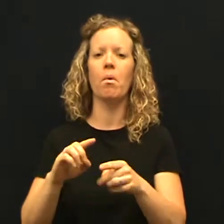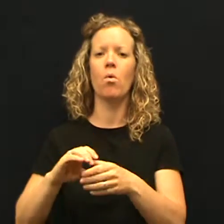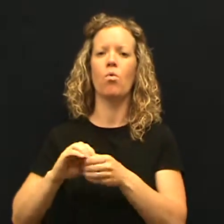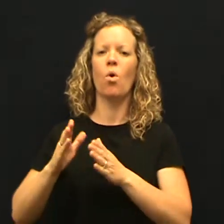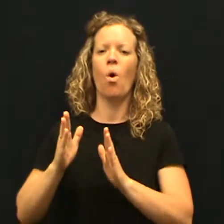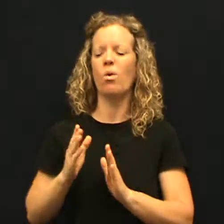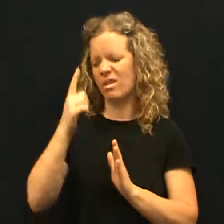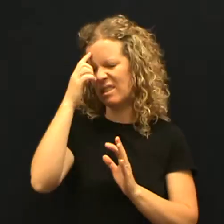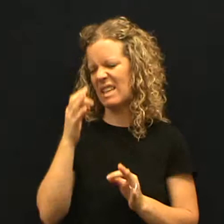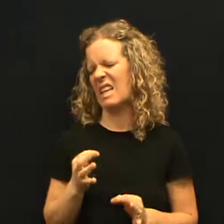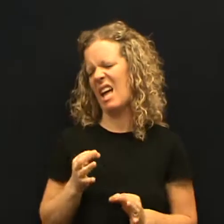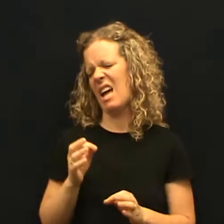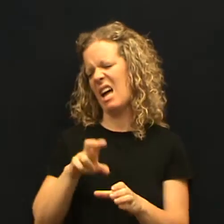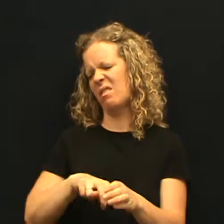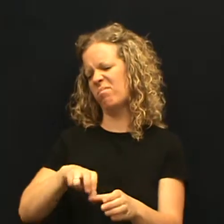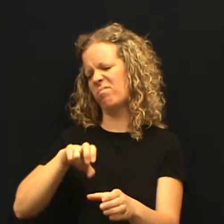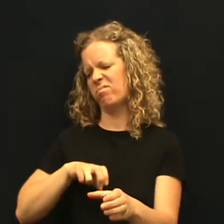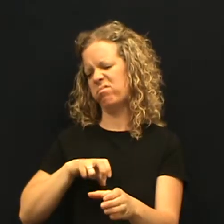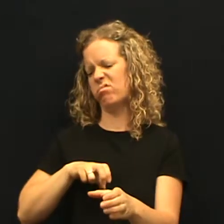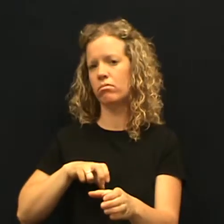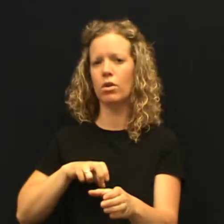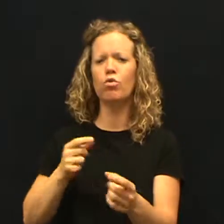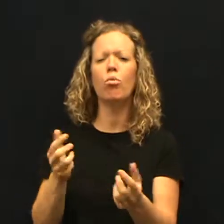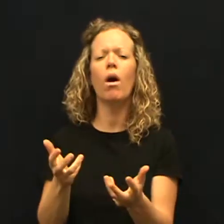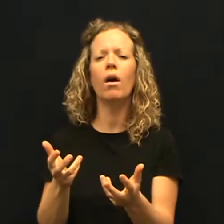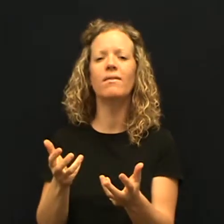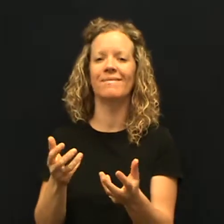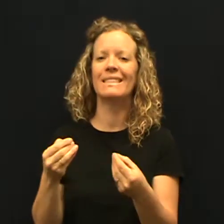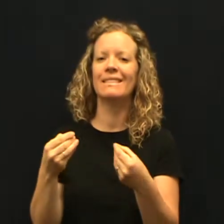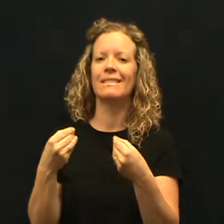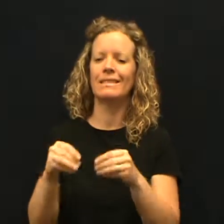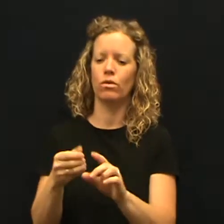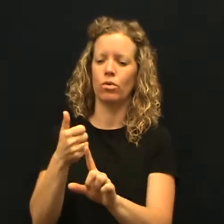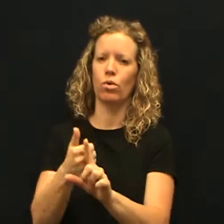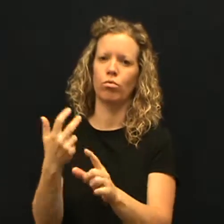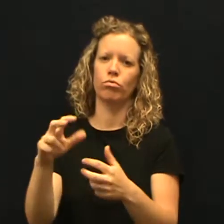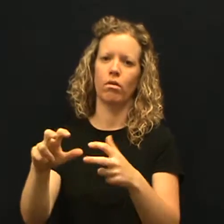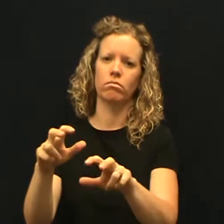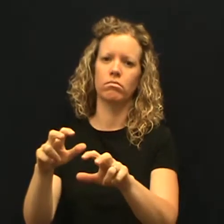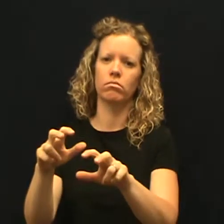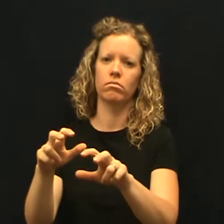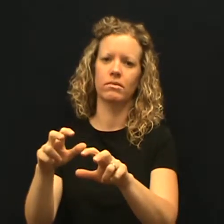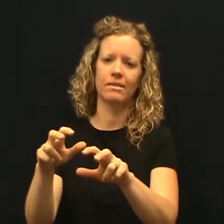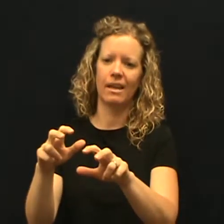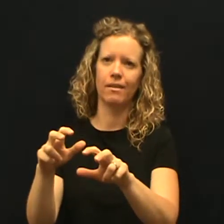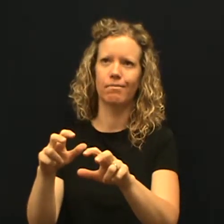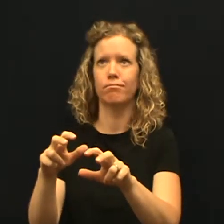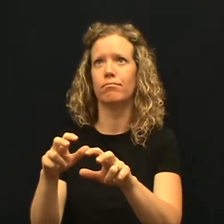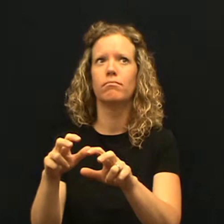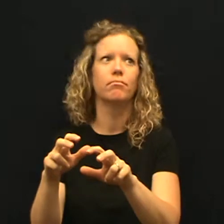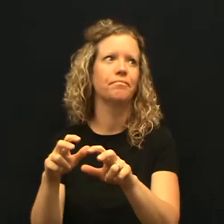he or she can sell their stock, through the stock market or some other vehicle,